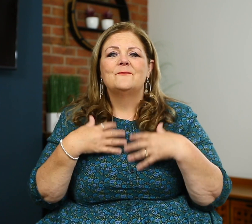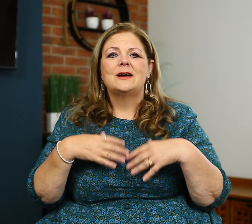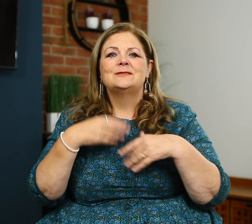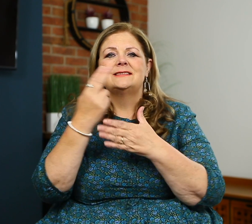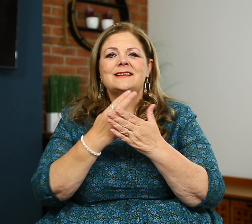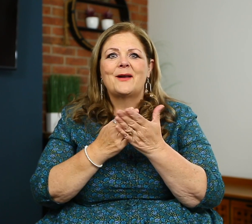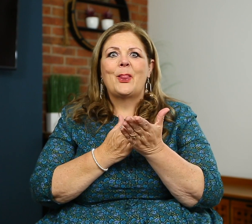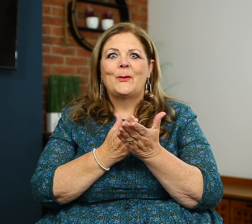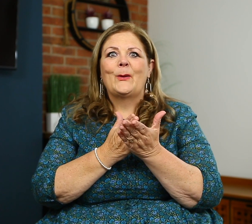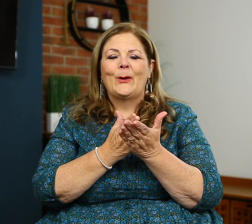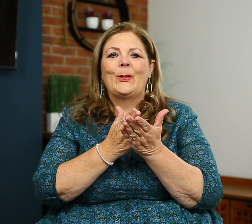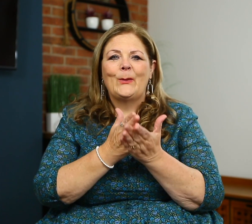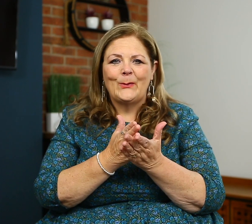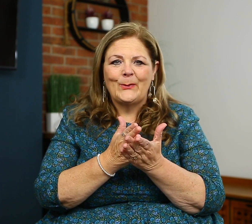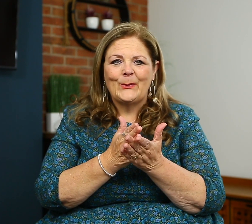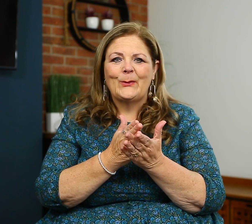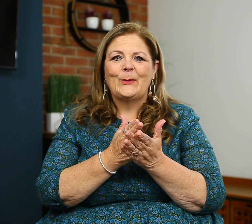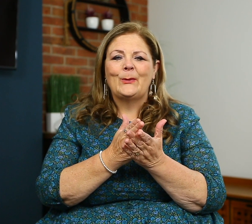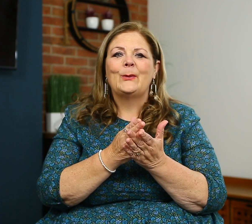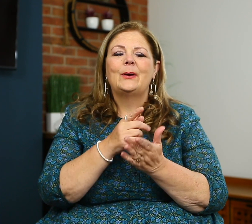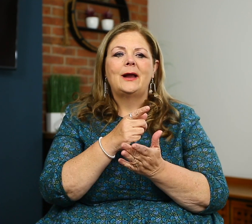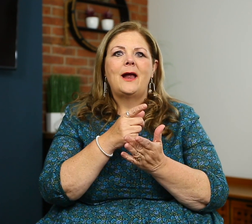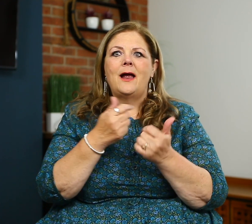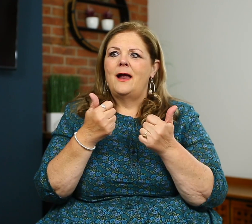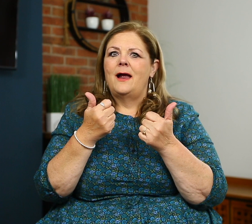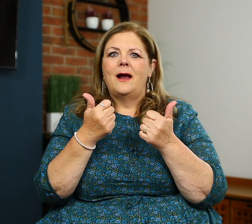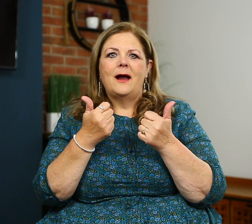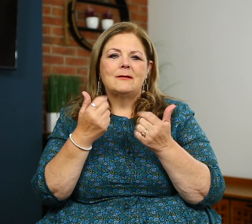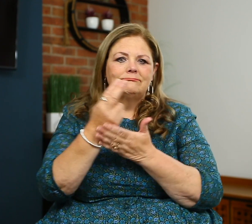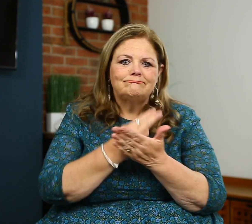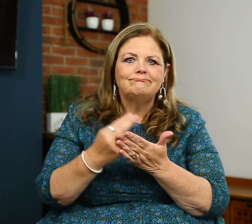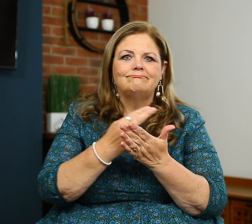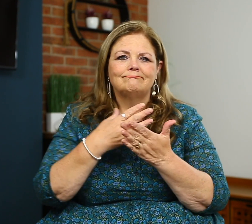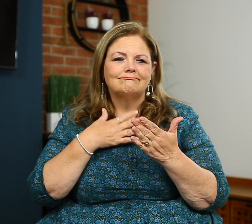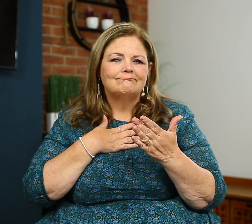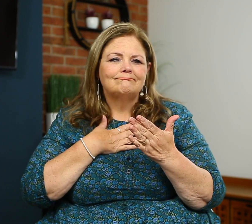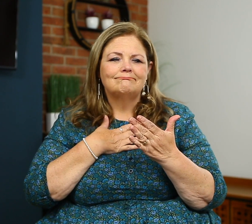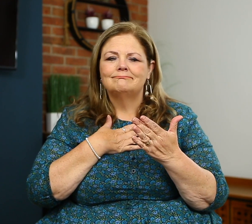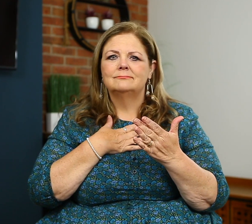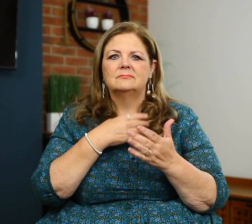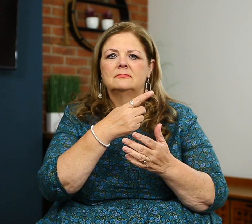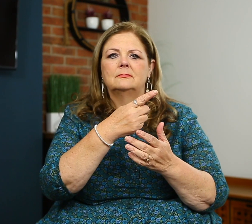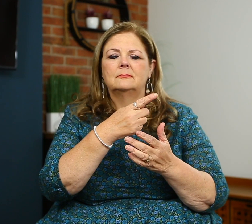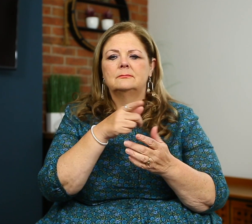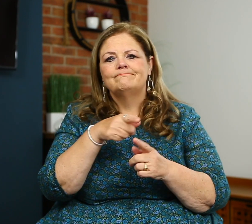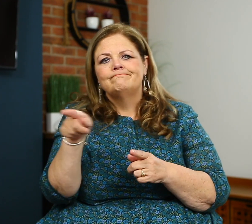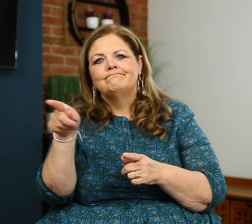and went there to become a fashion designer. So I went to work at